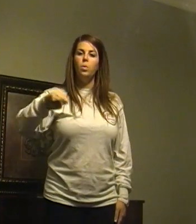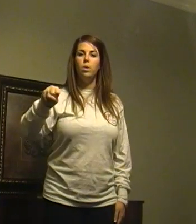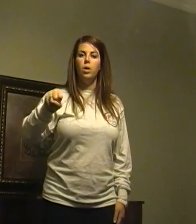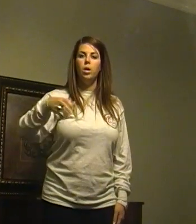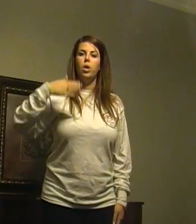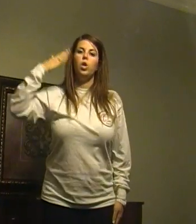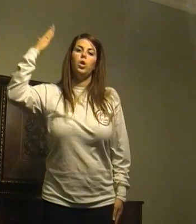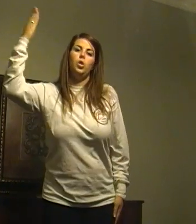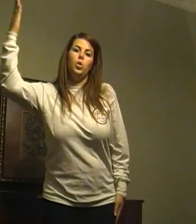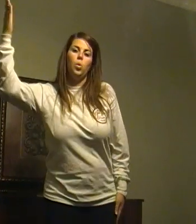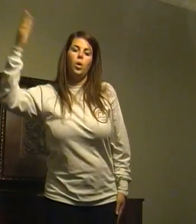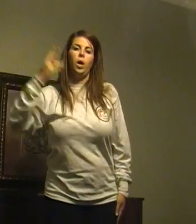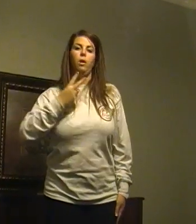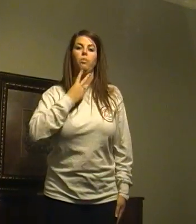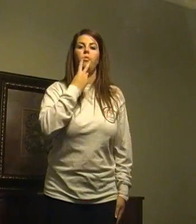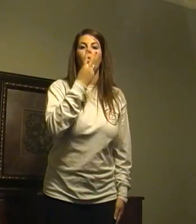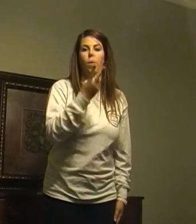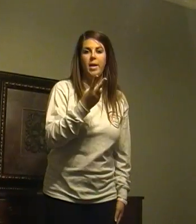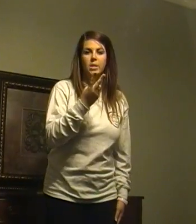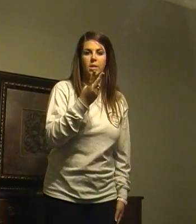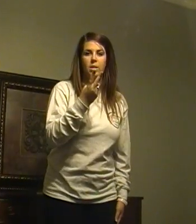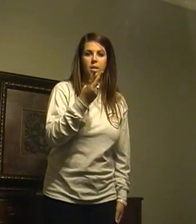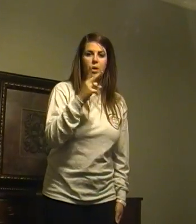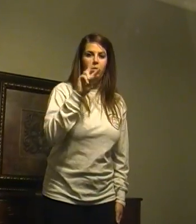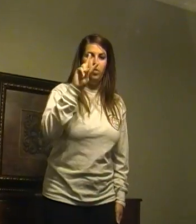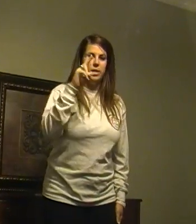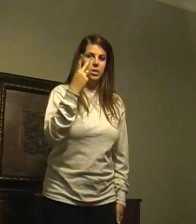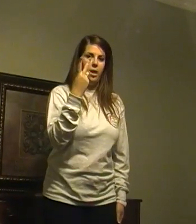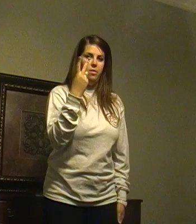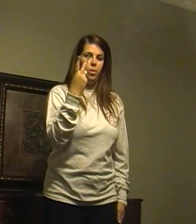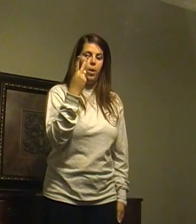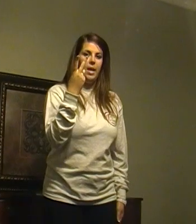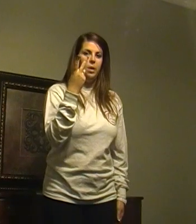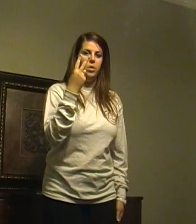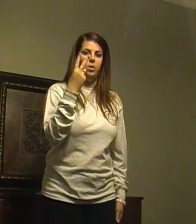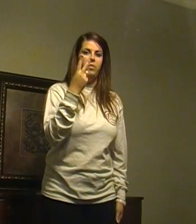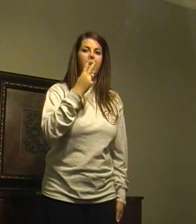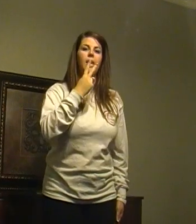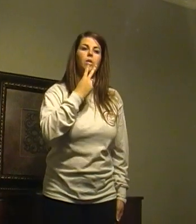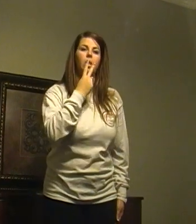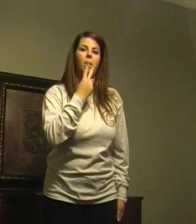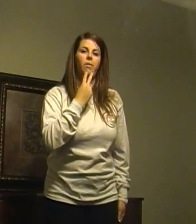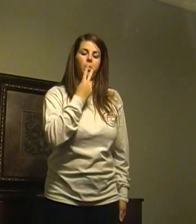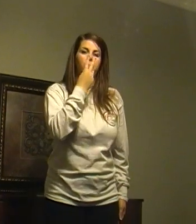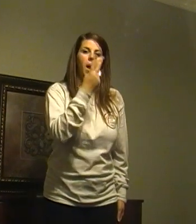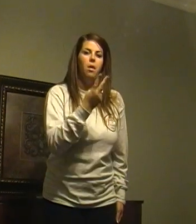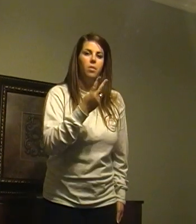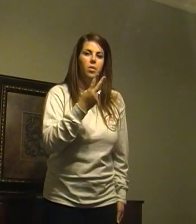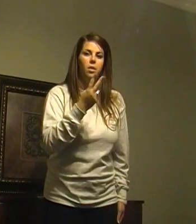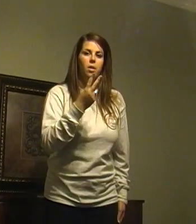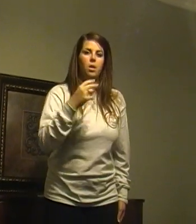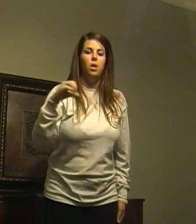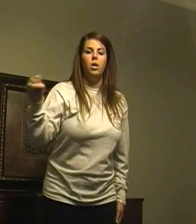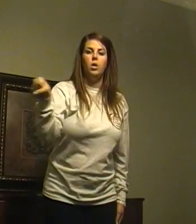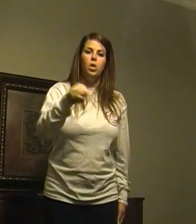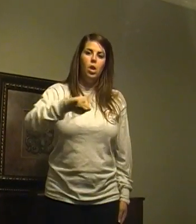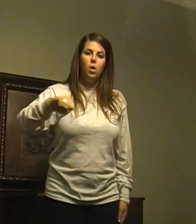know your voice. Voice, you have your right hand with your V, and you come out from your mouth.